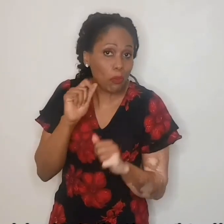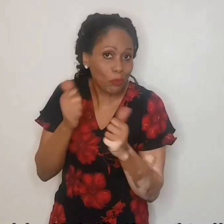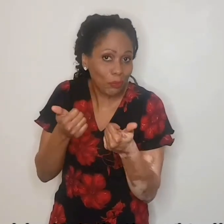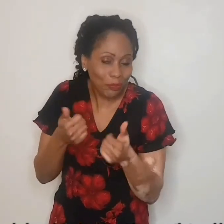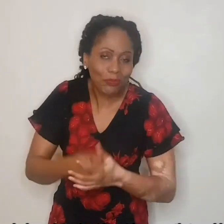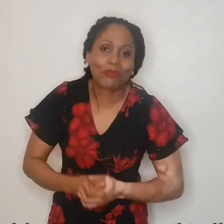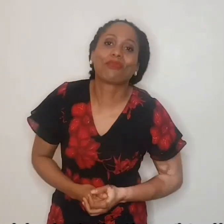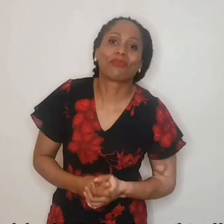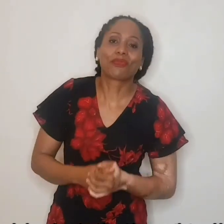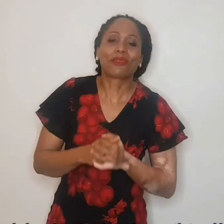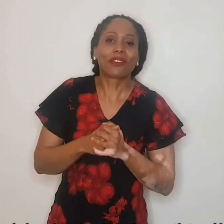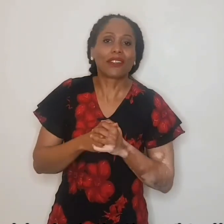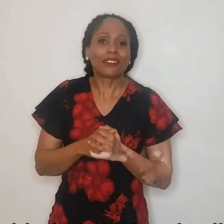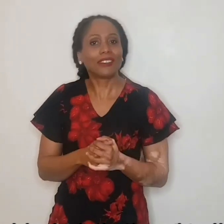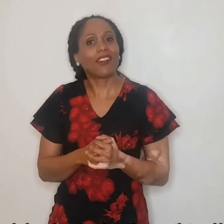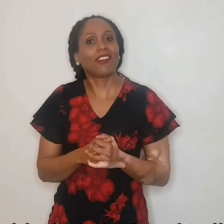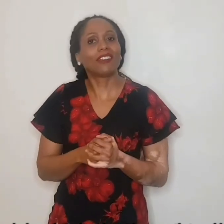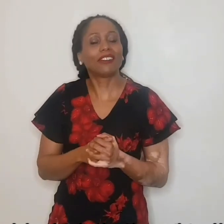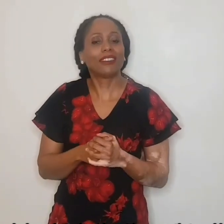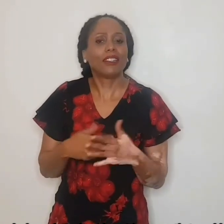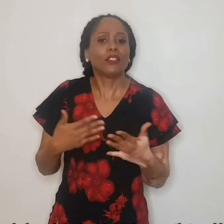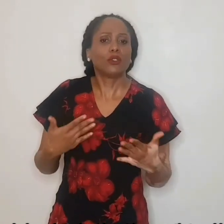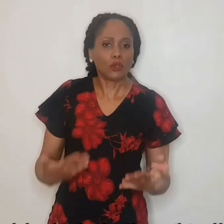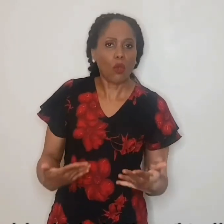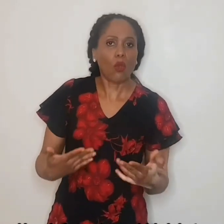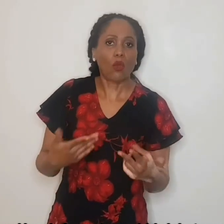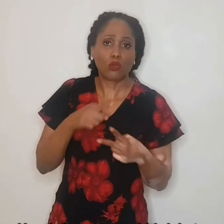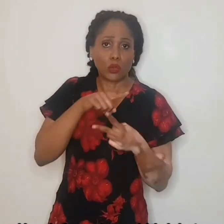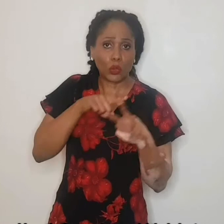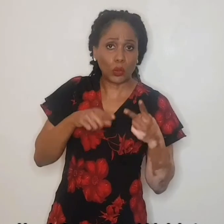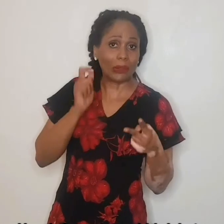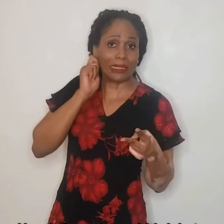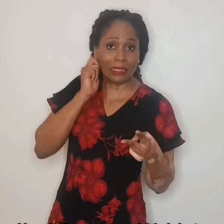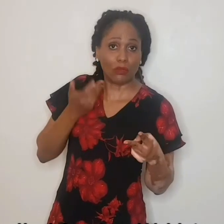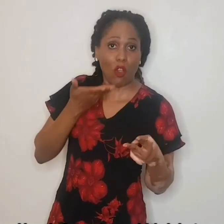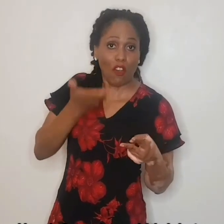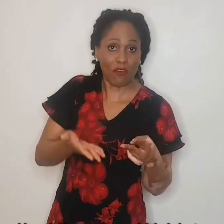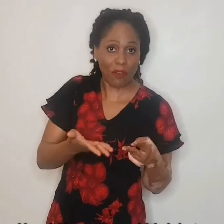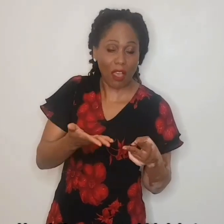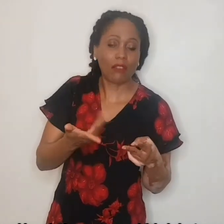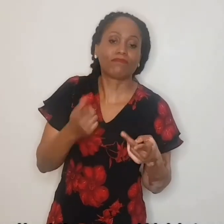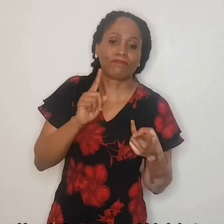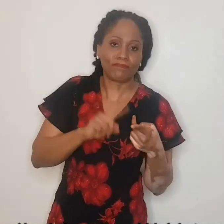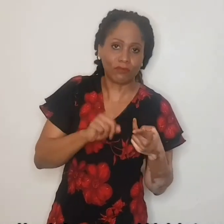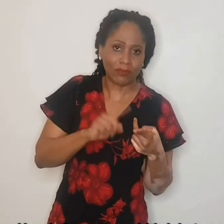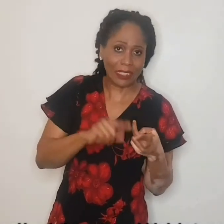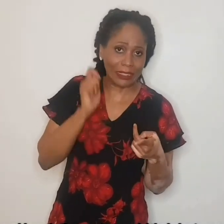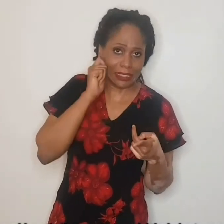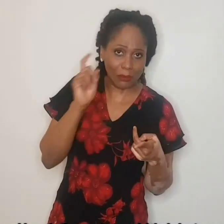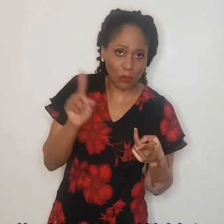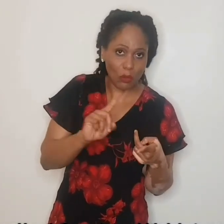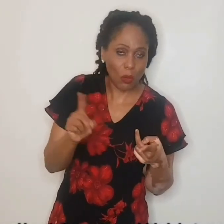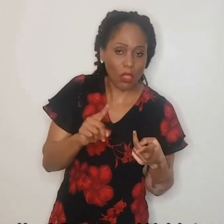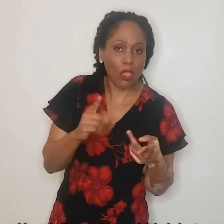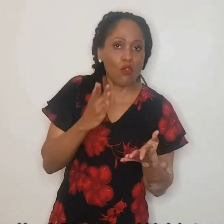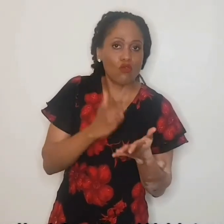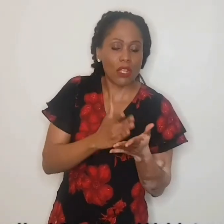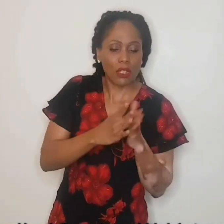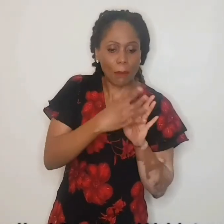see the value. So I have two tips you could use. The first one is to model